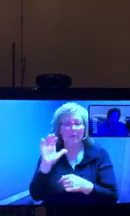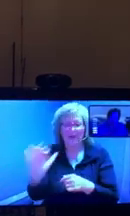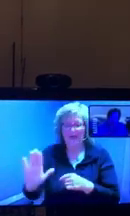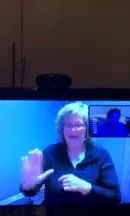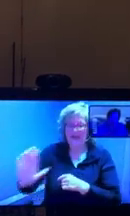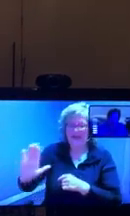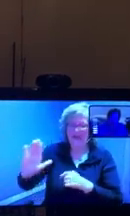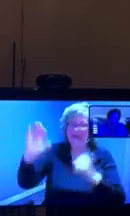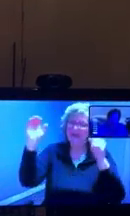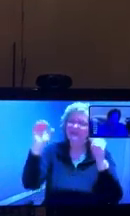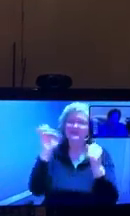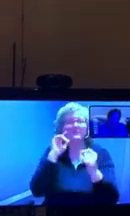said.